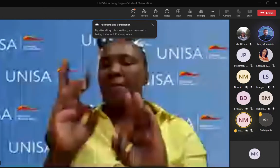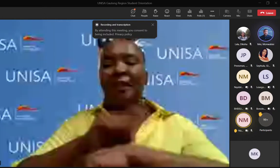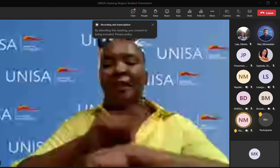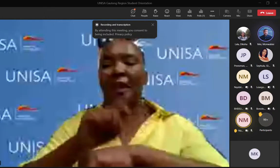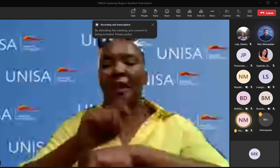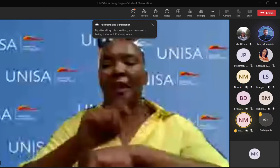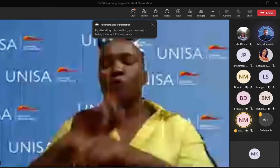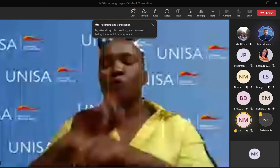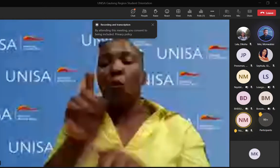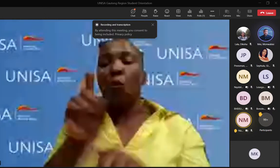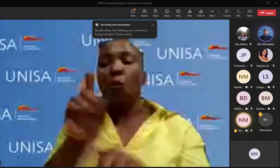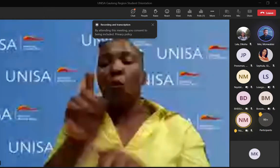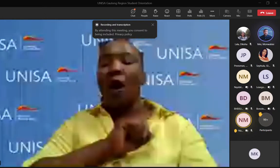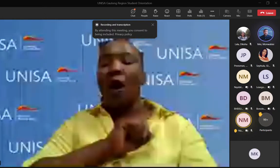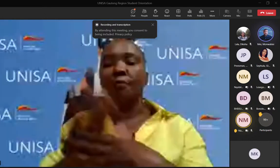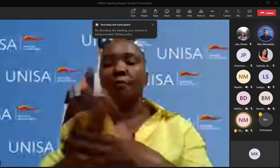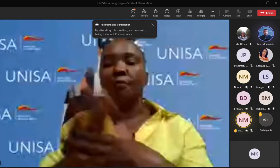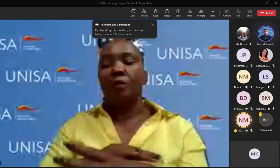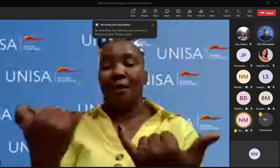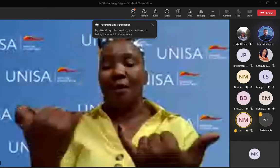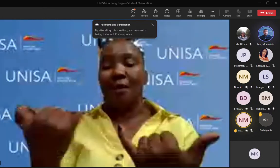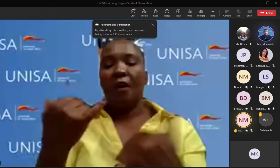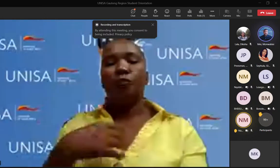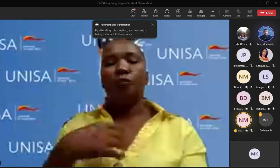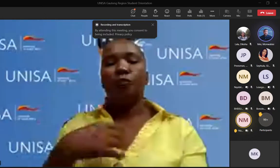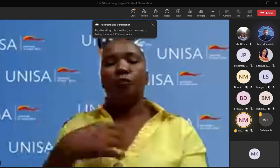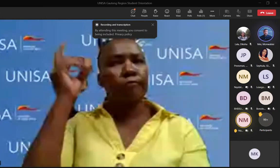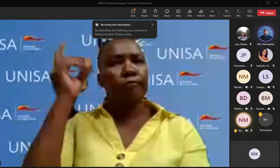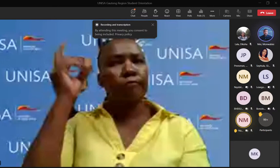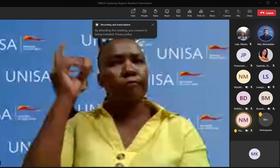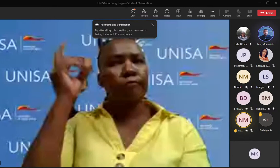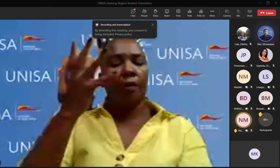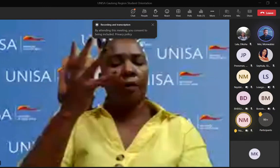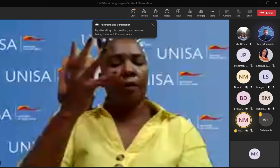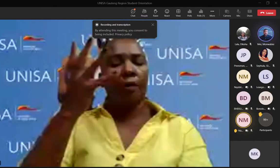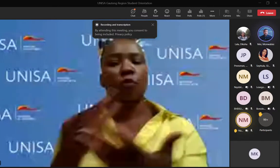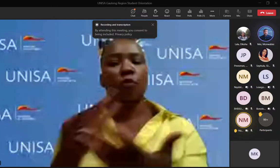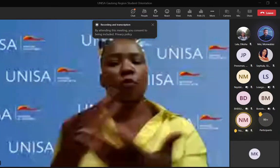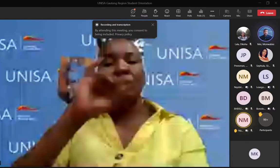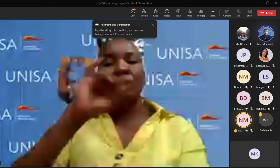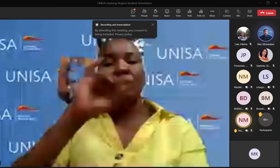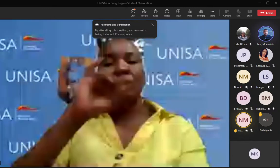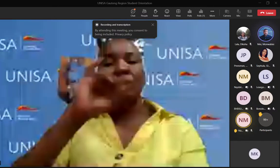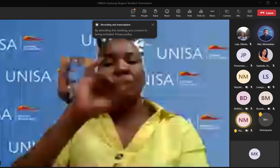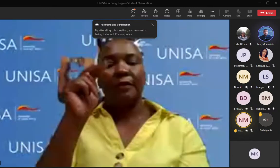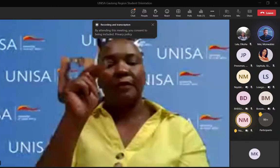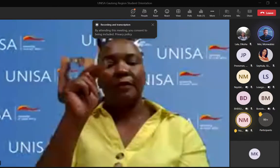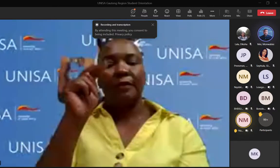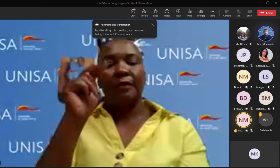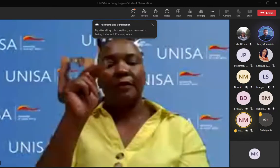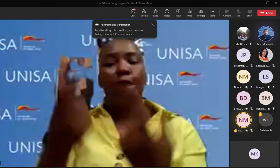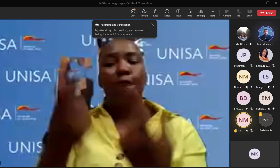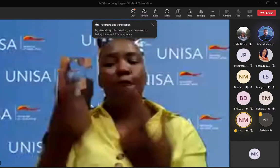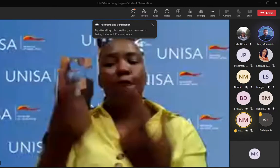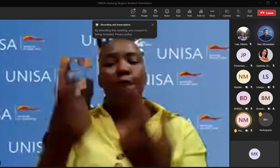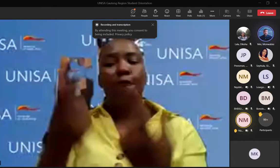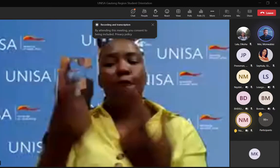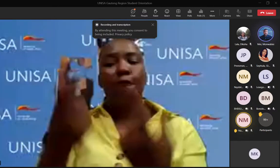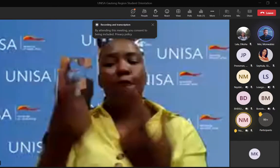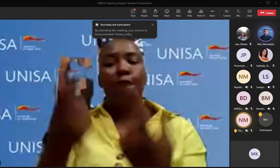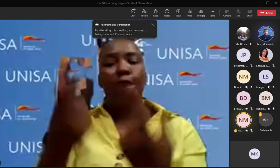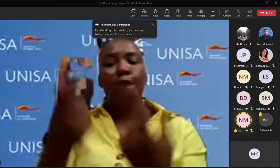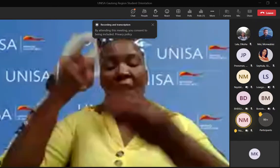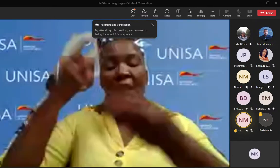we were listening to a presentation from Janine from facilitation of learning you know um so